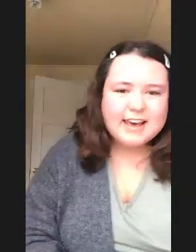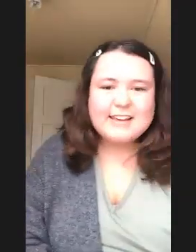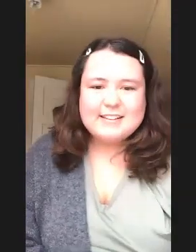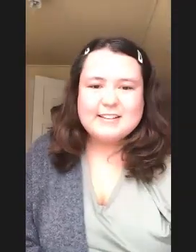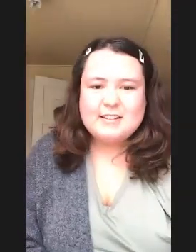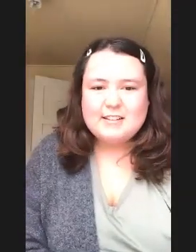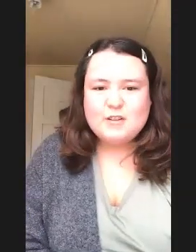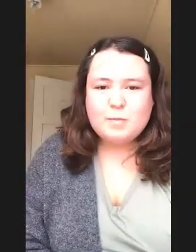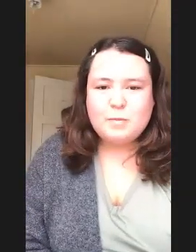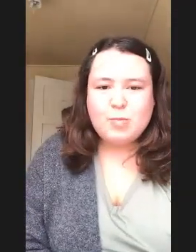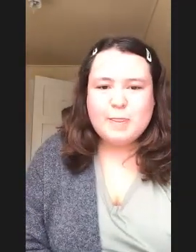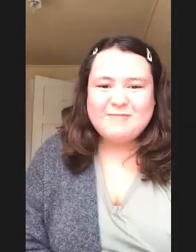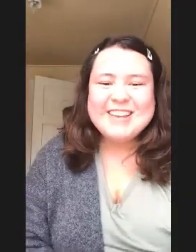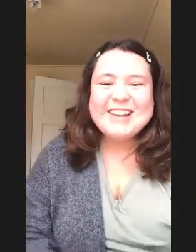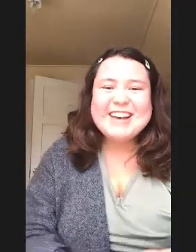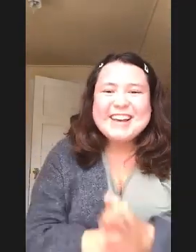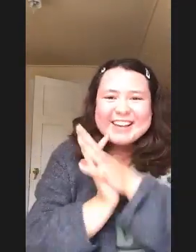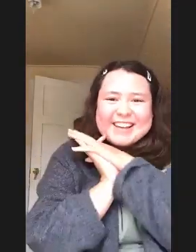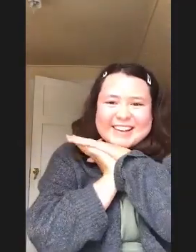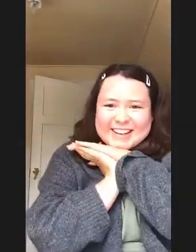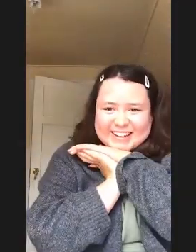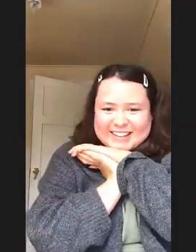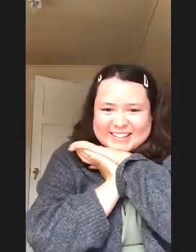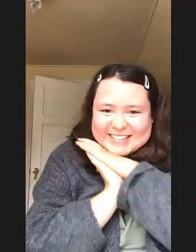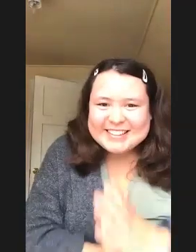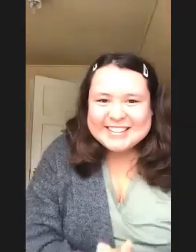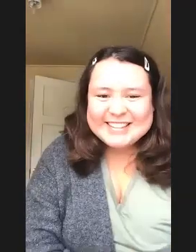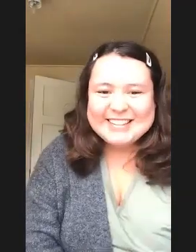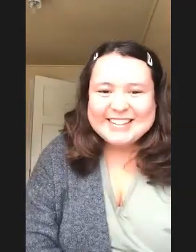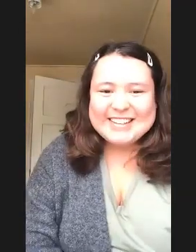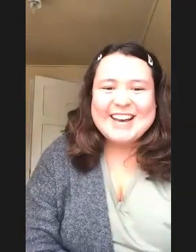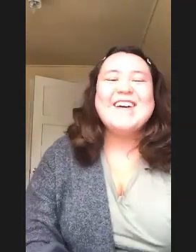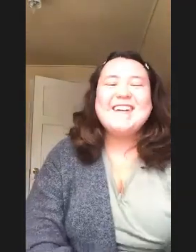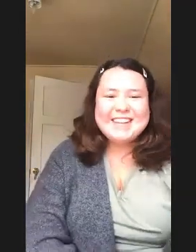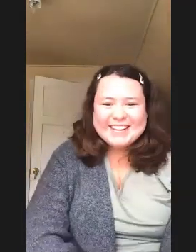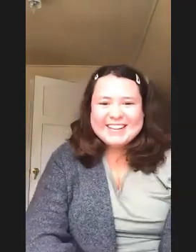Yeah. Yeah. Yay. I'm not doing my last name too. No.